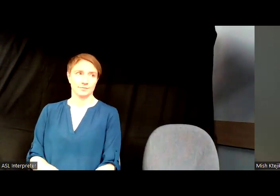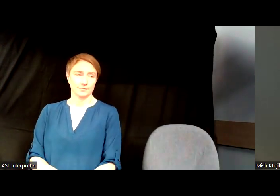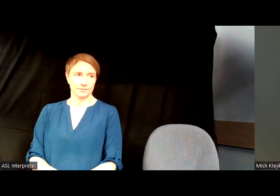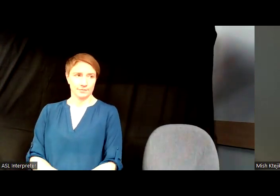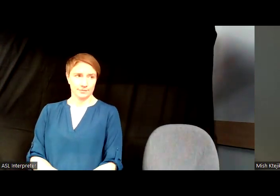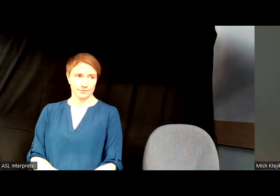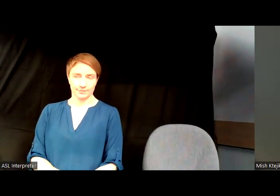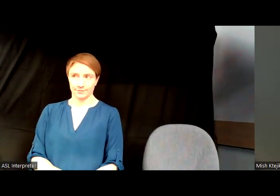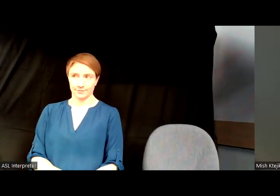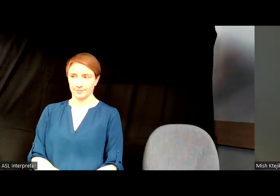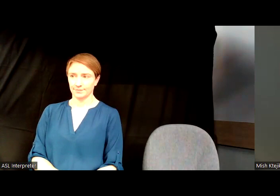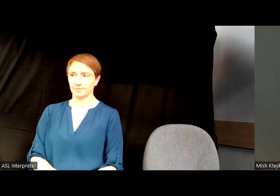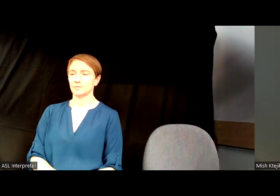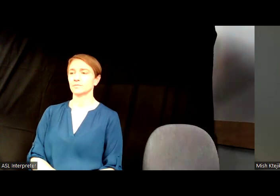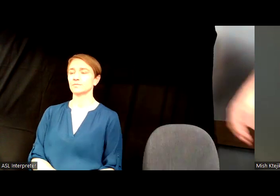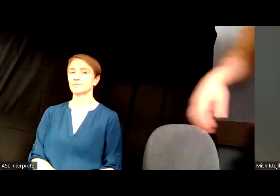is Jack Eric.